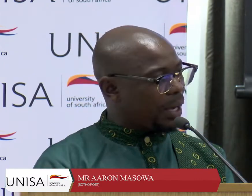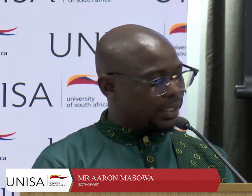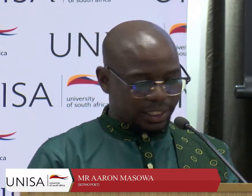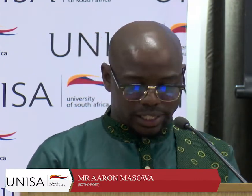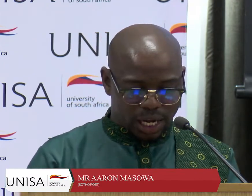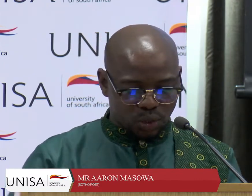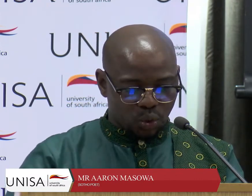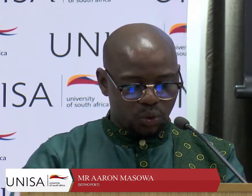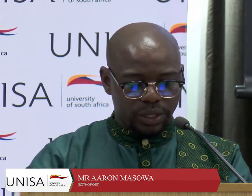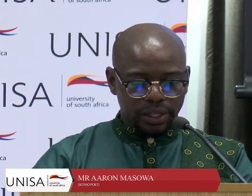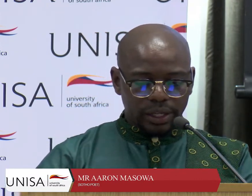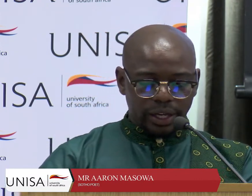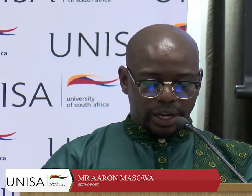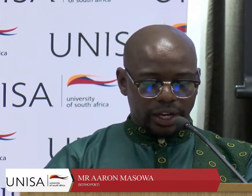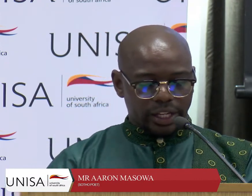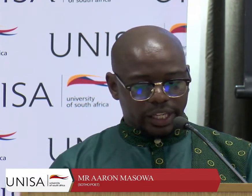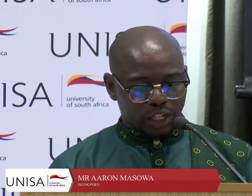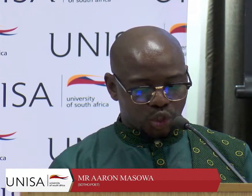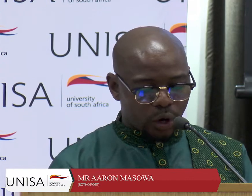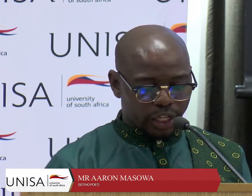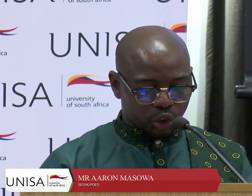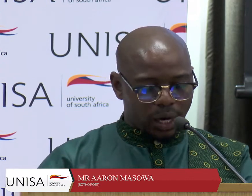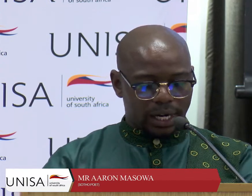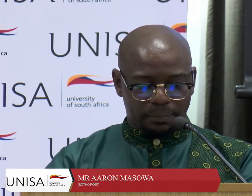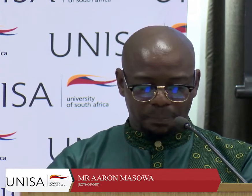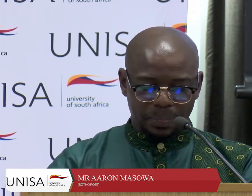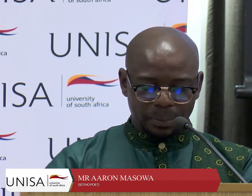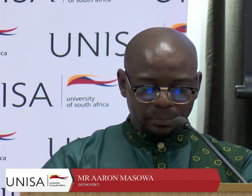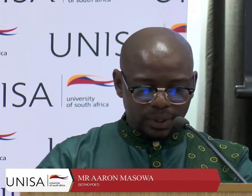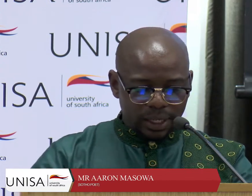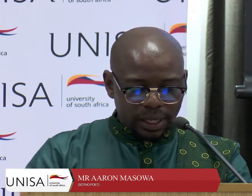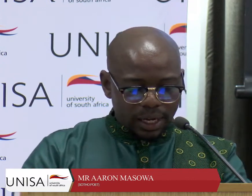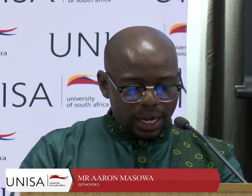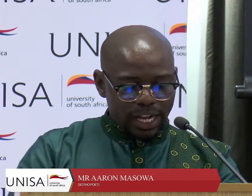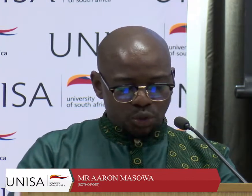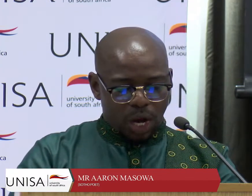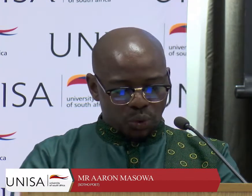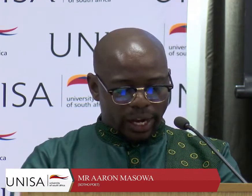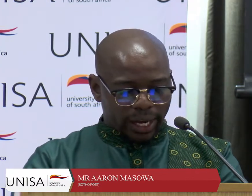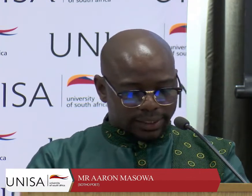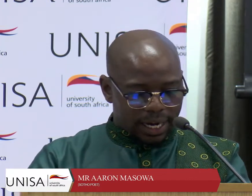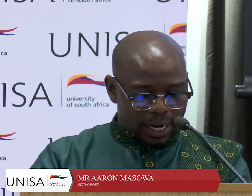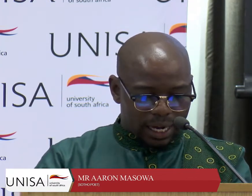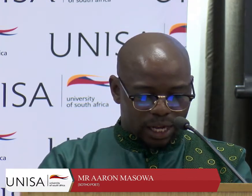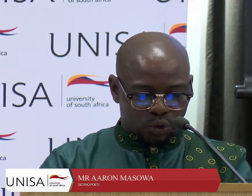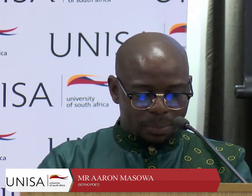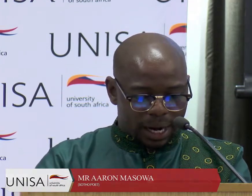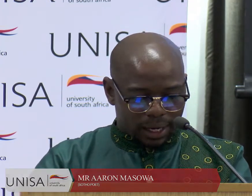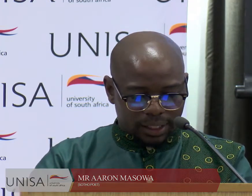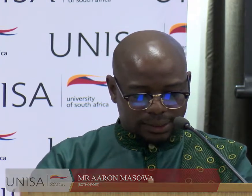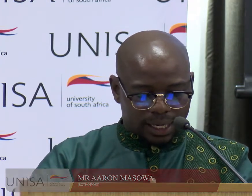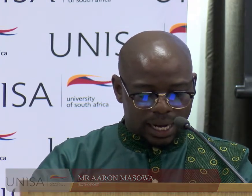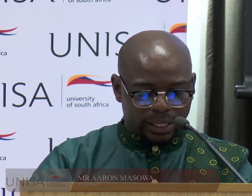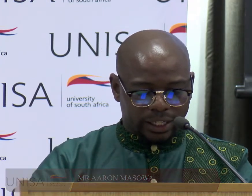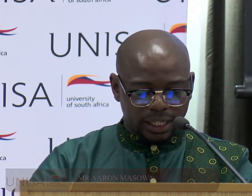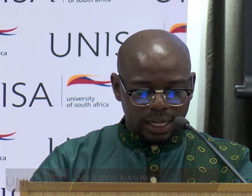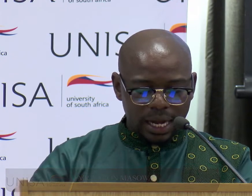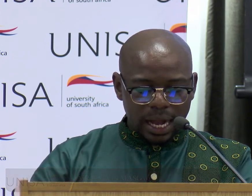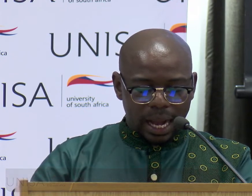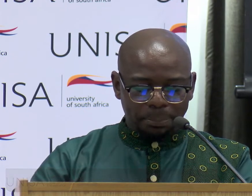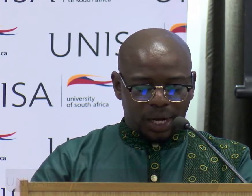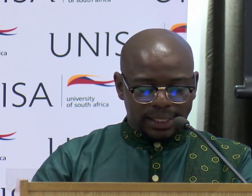ka taba tsa lerato ere ke ntho e jwang la thothoretsa la duma le